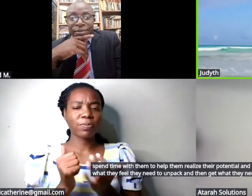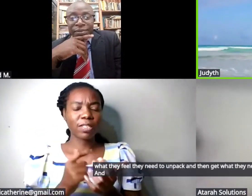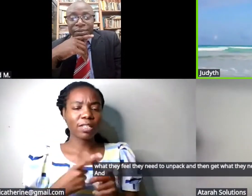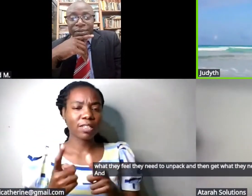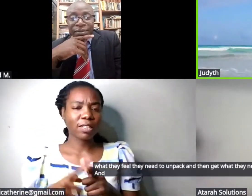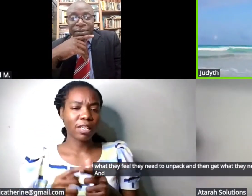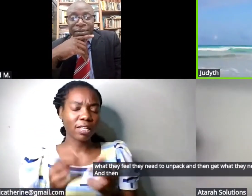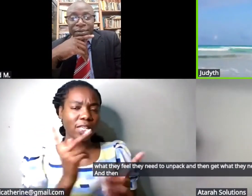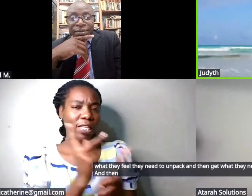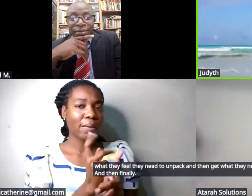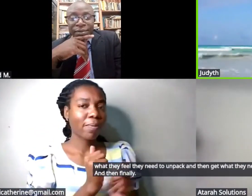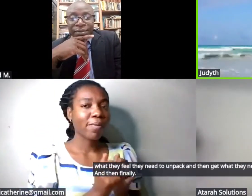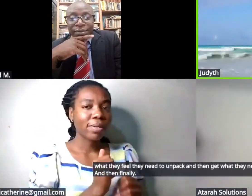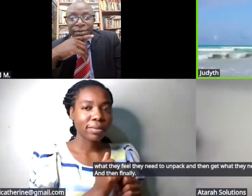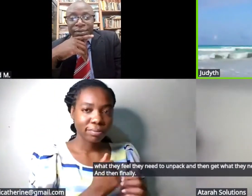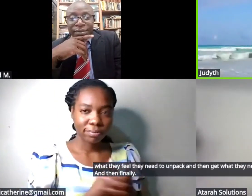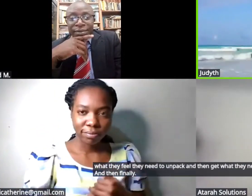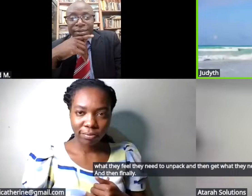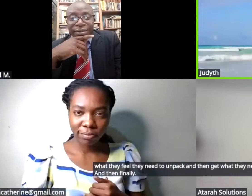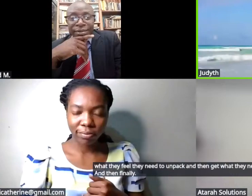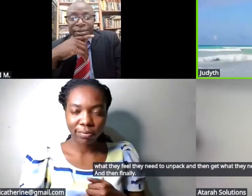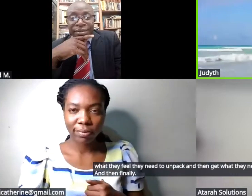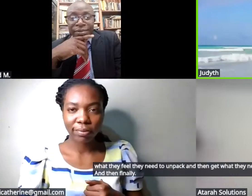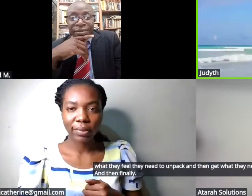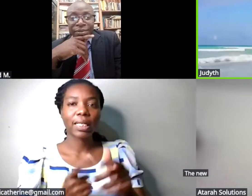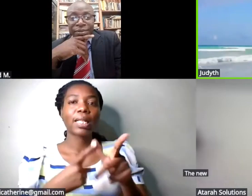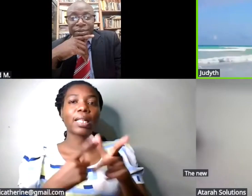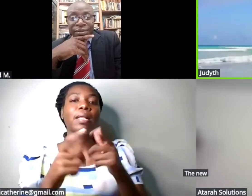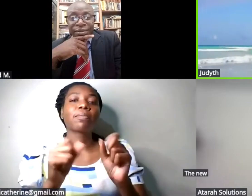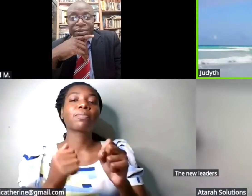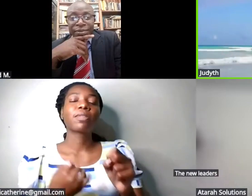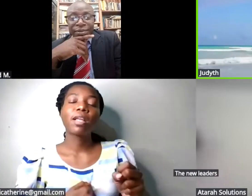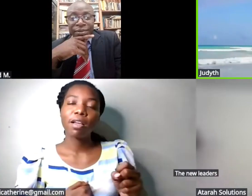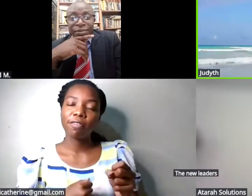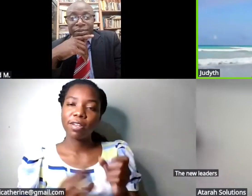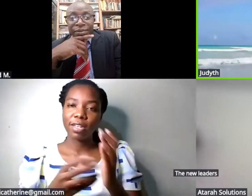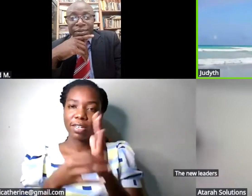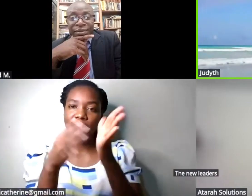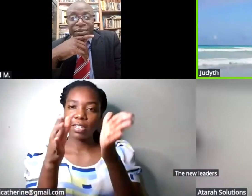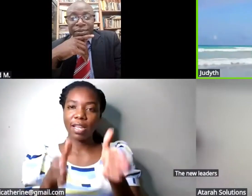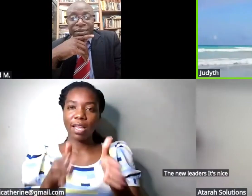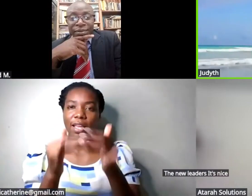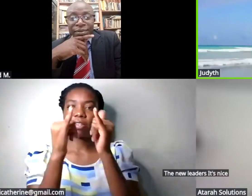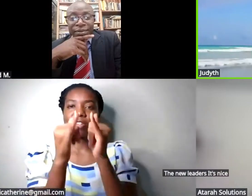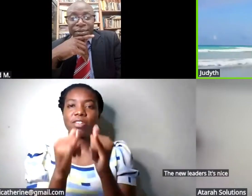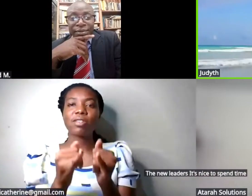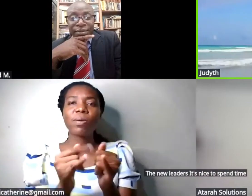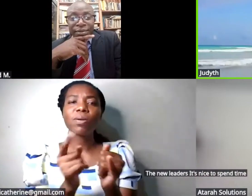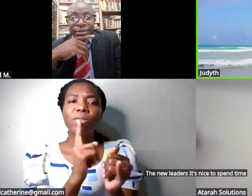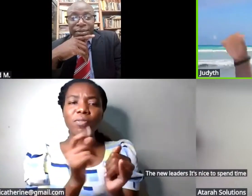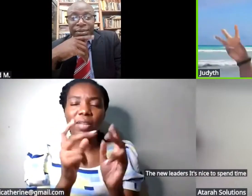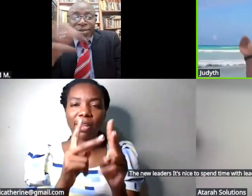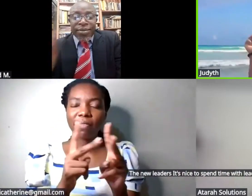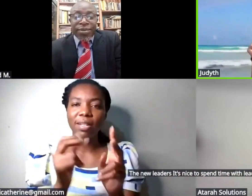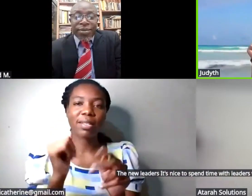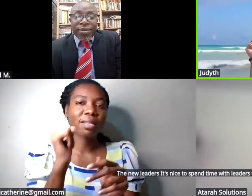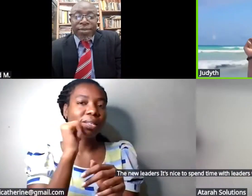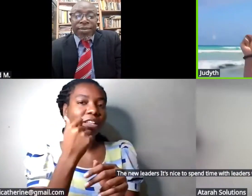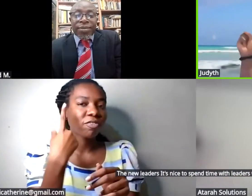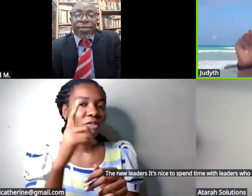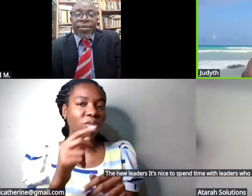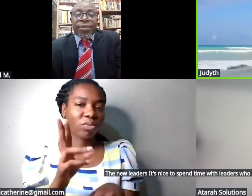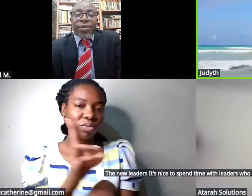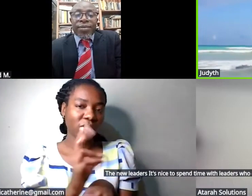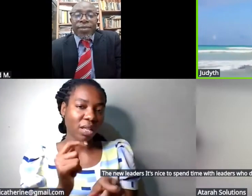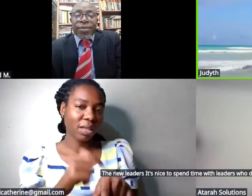finally, the new leaders. It's nice to spend time with leaders who don't have egos, who